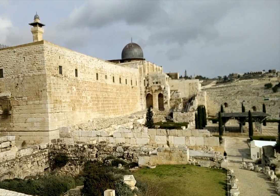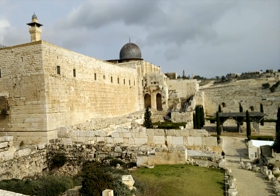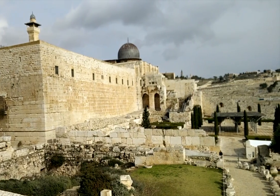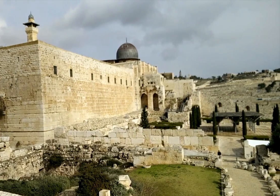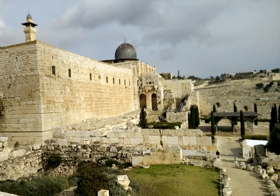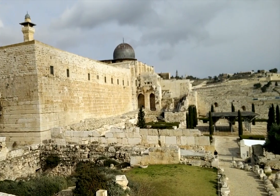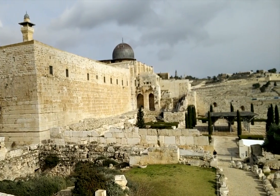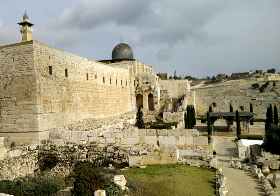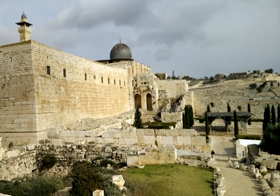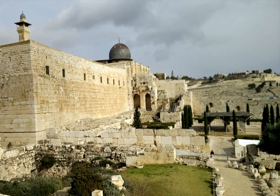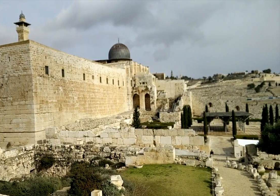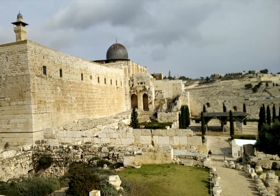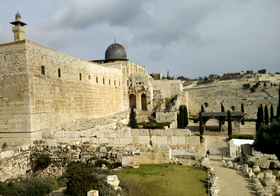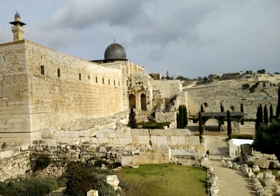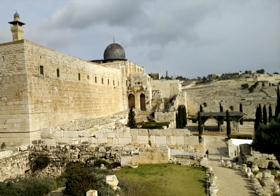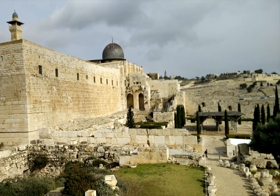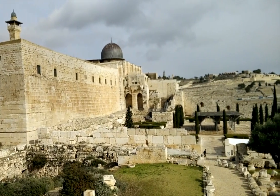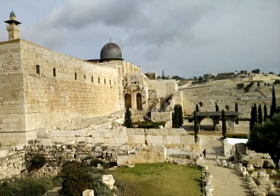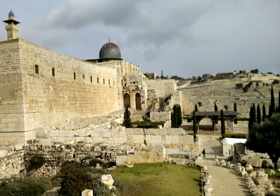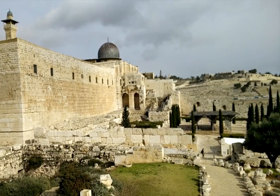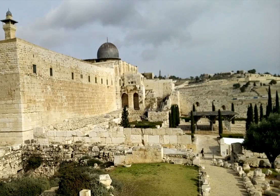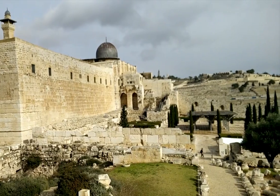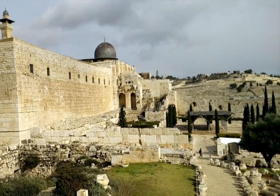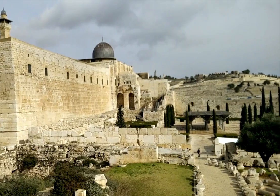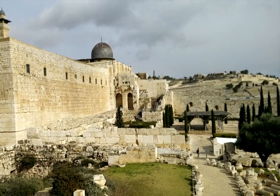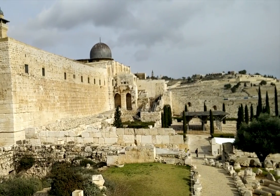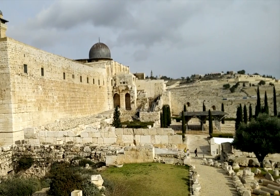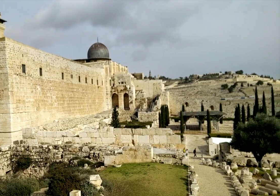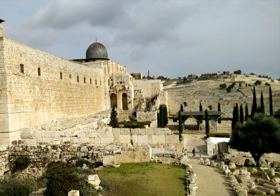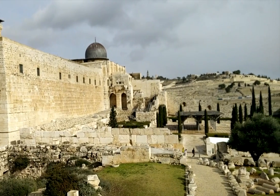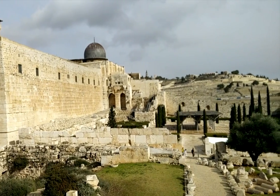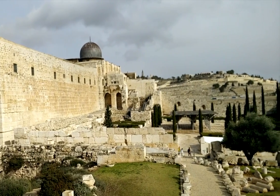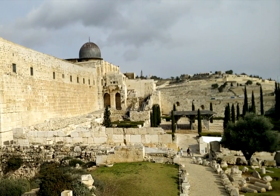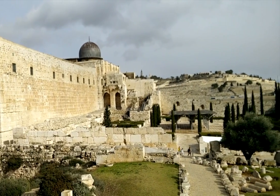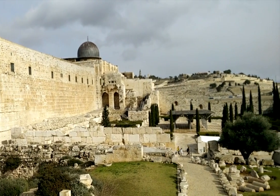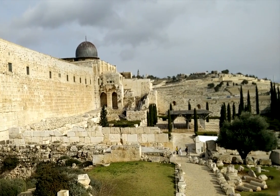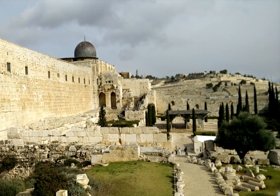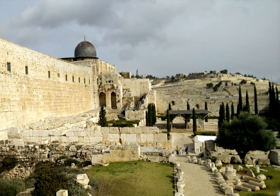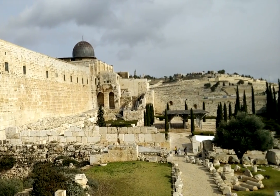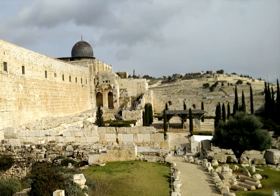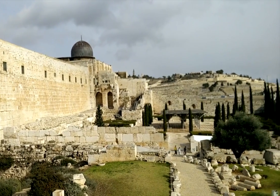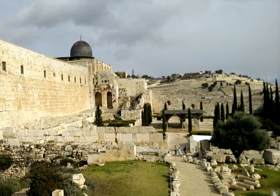Now going into the old city of Jerusalem. You see a lot closer view.